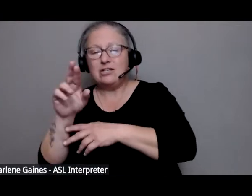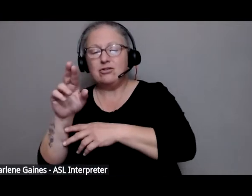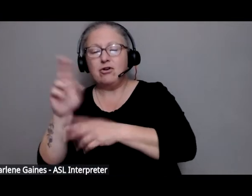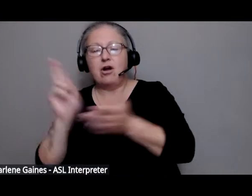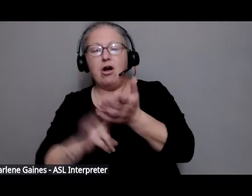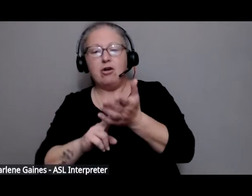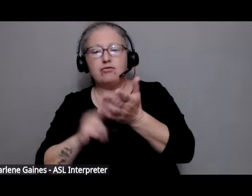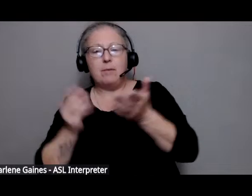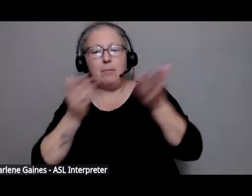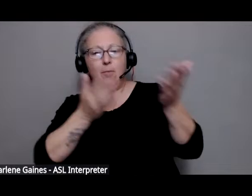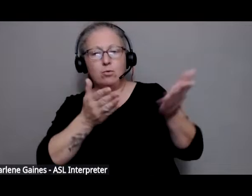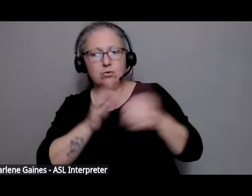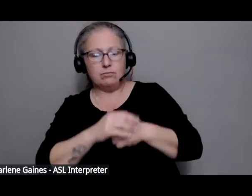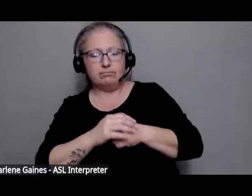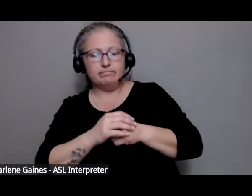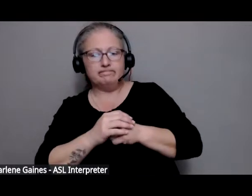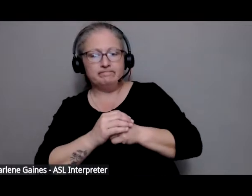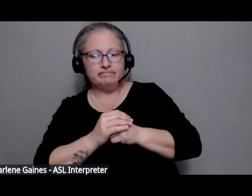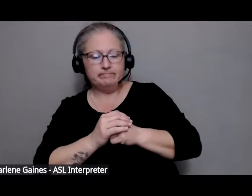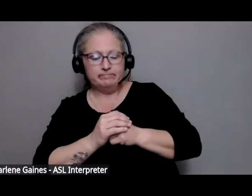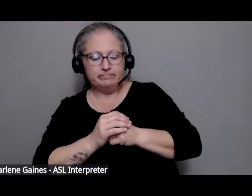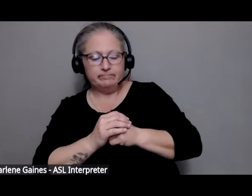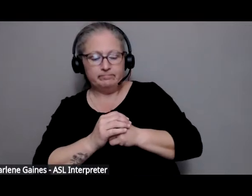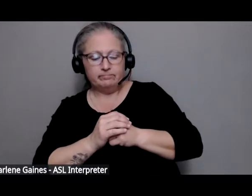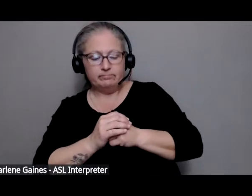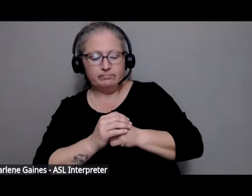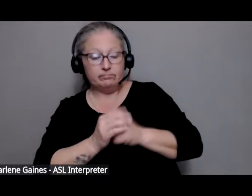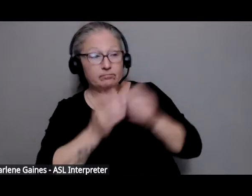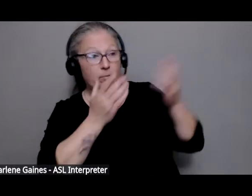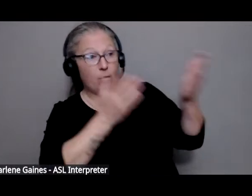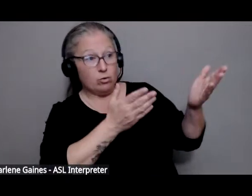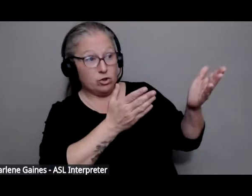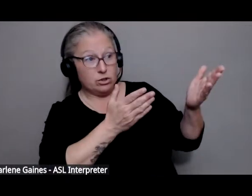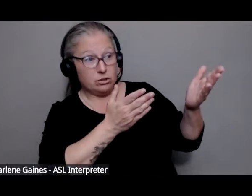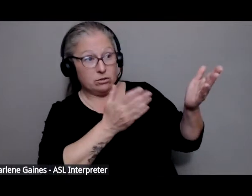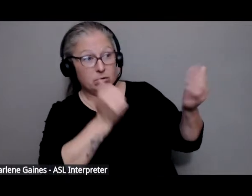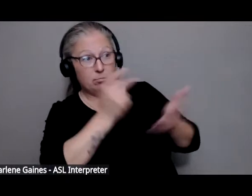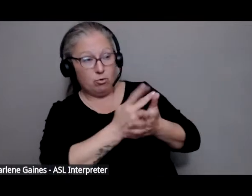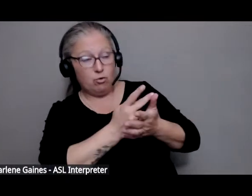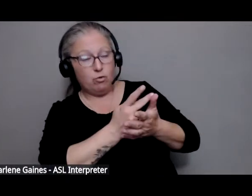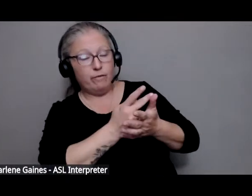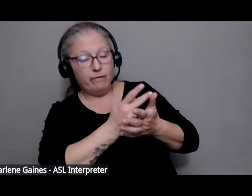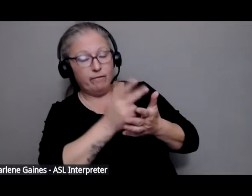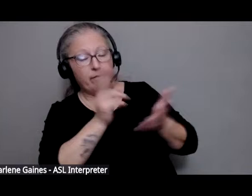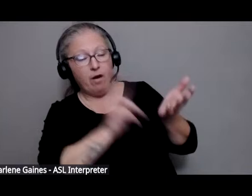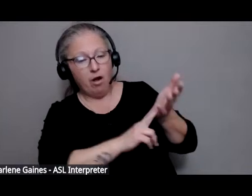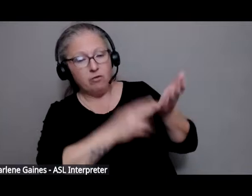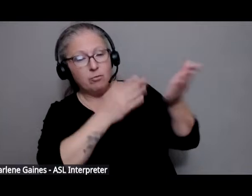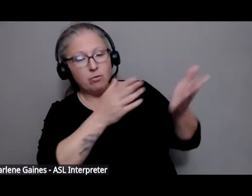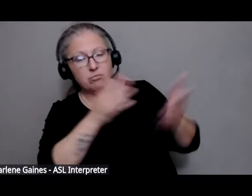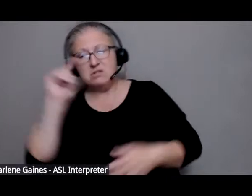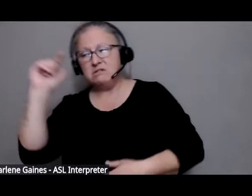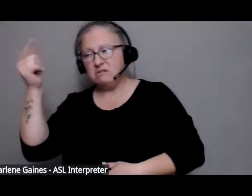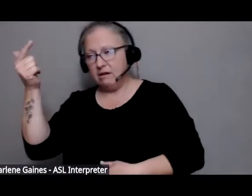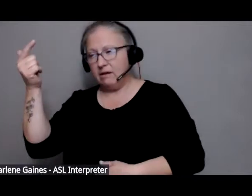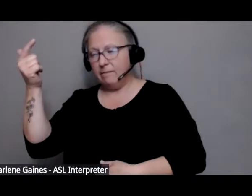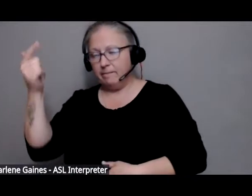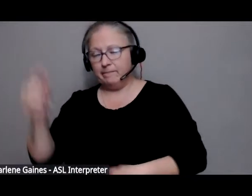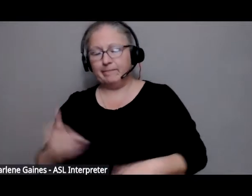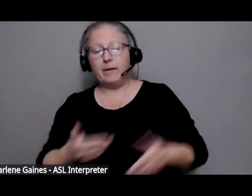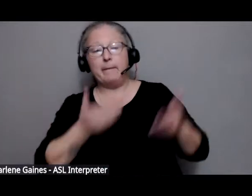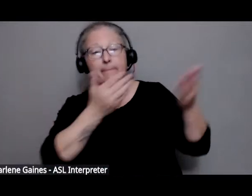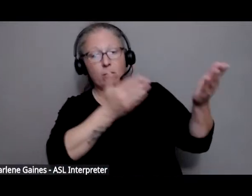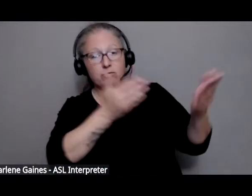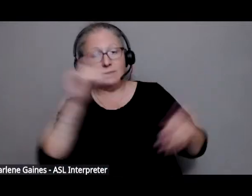I make a motion. Yeah, I'll make a motion to approve the contract I'll proposal. second that. Okay, we have a motion